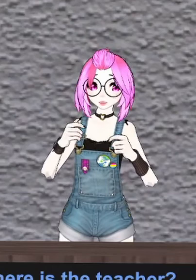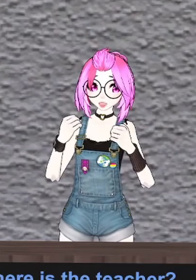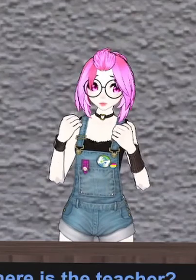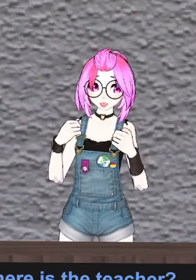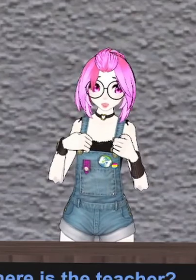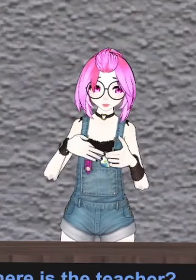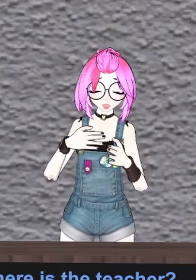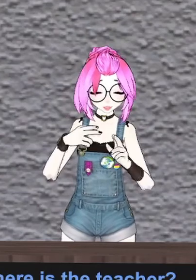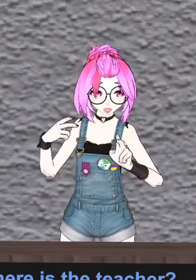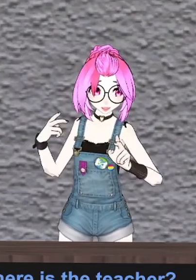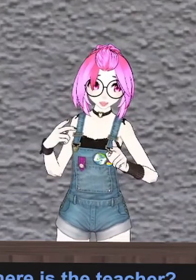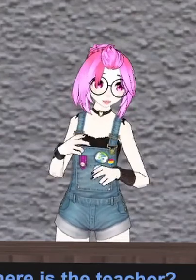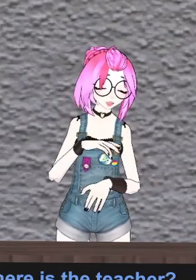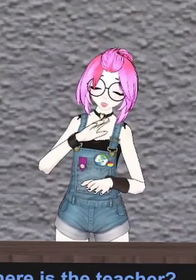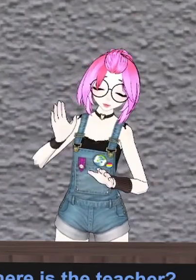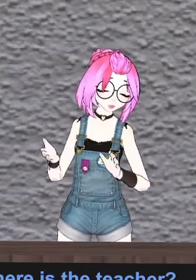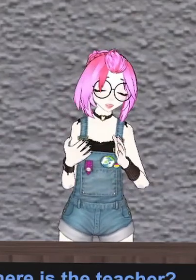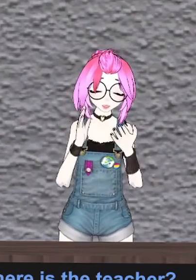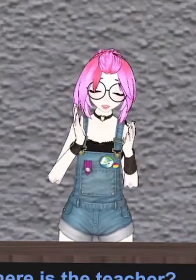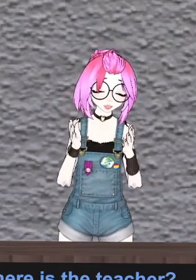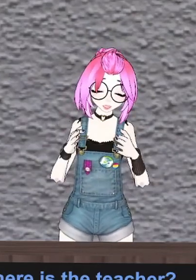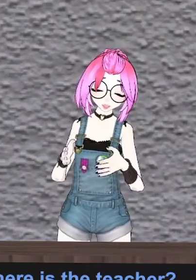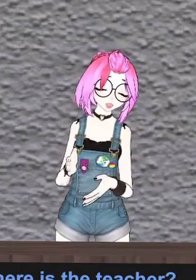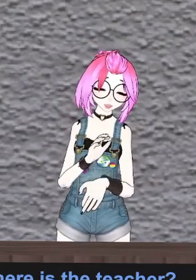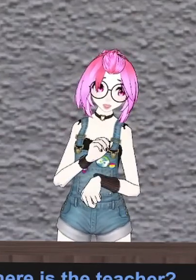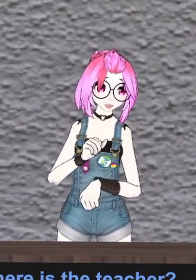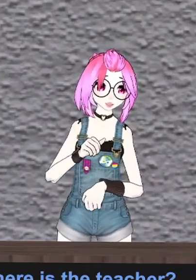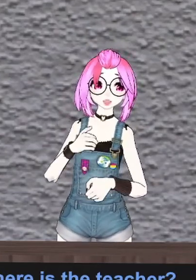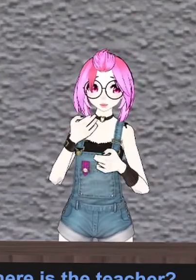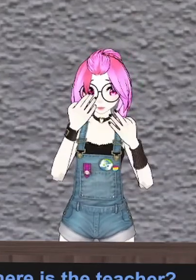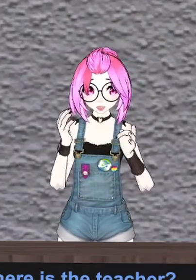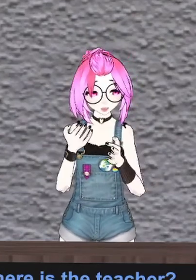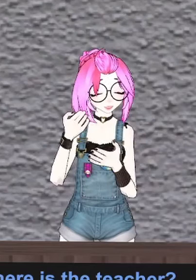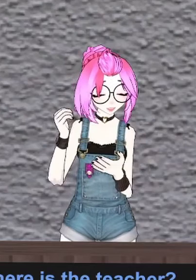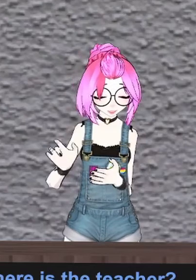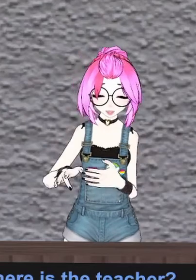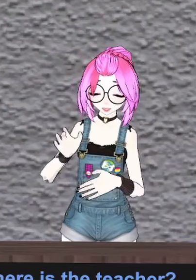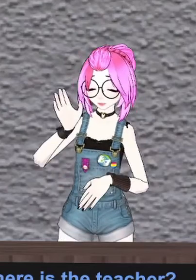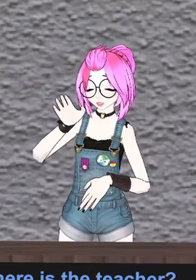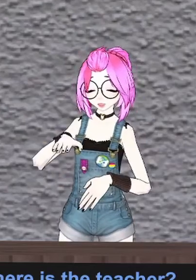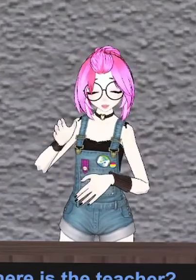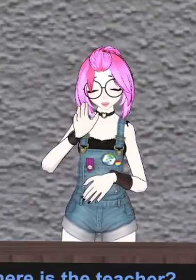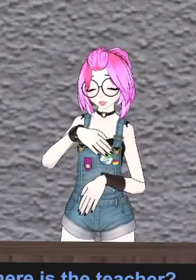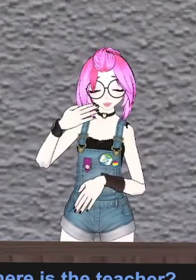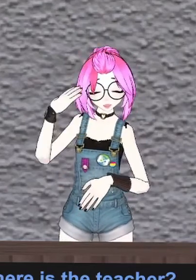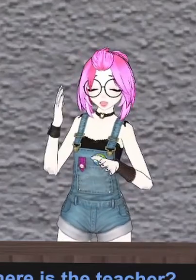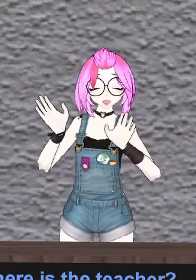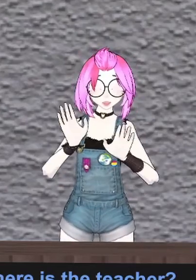but, as an outsider's point of view, never feel ashamed of being on desktop. VR is expensive, man. We get it. Like, don't